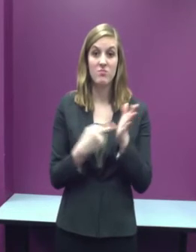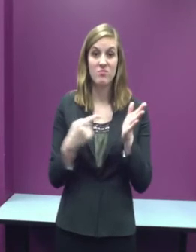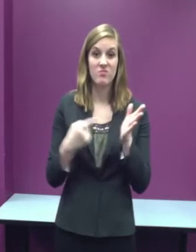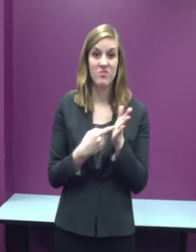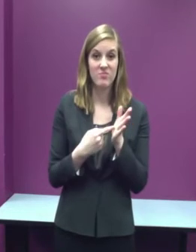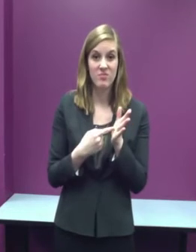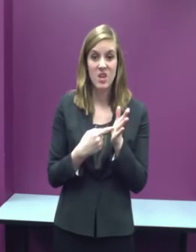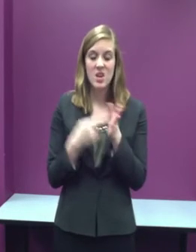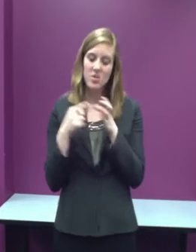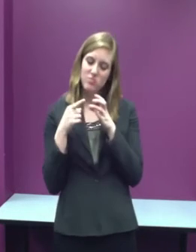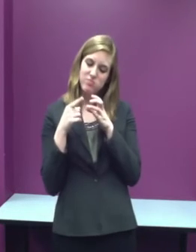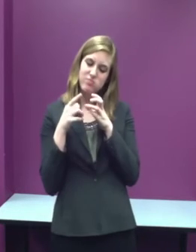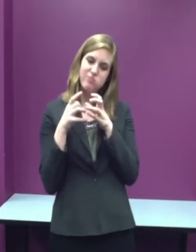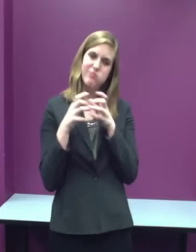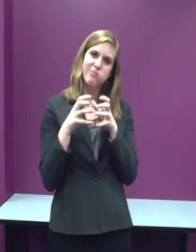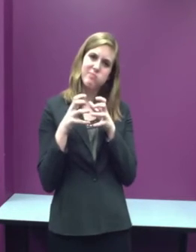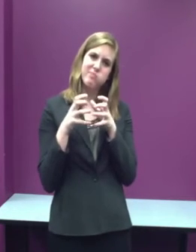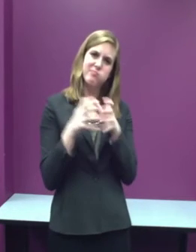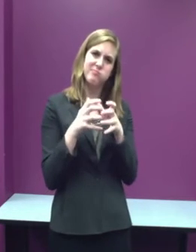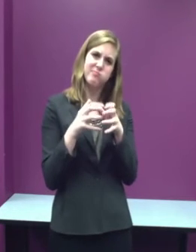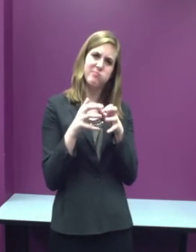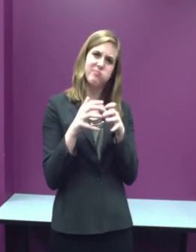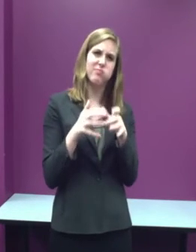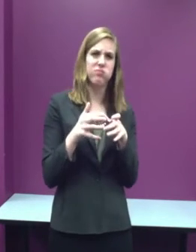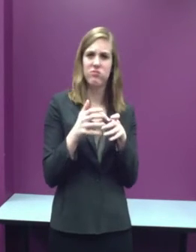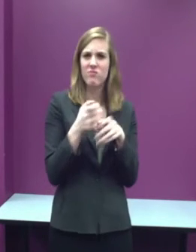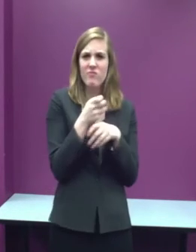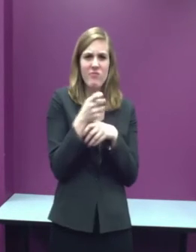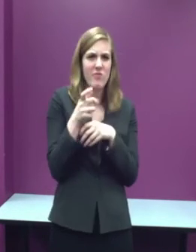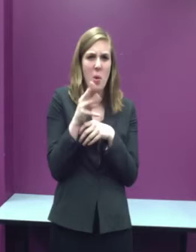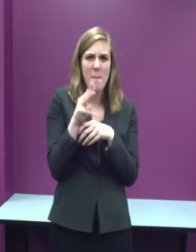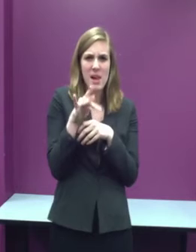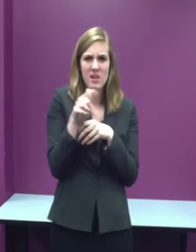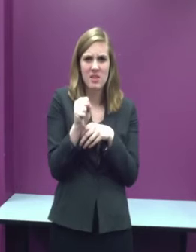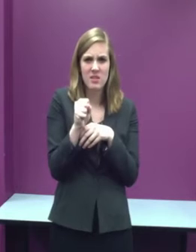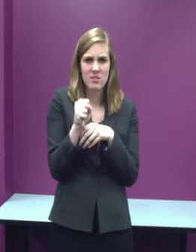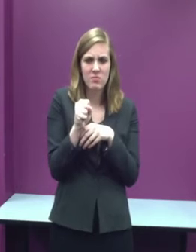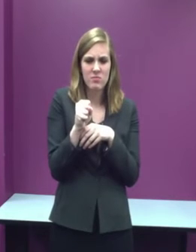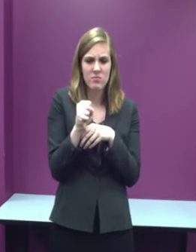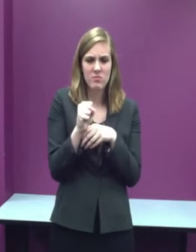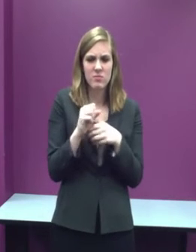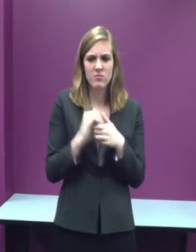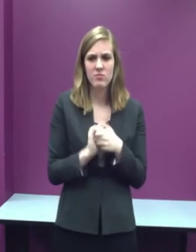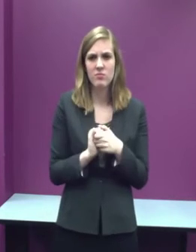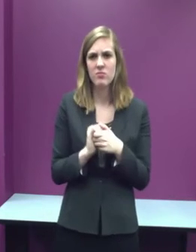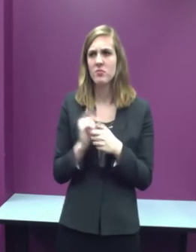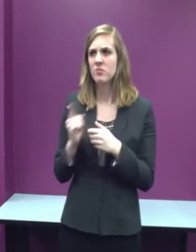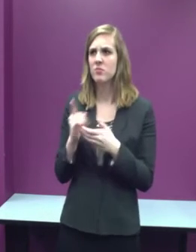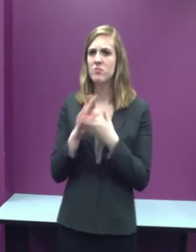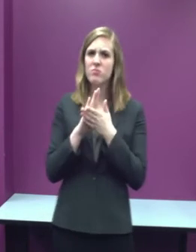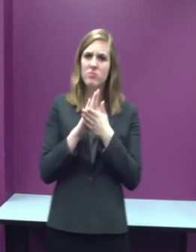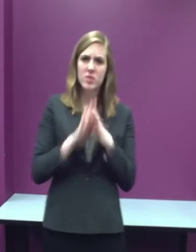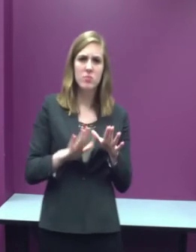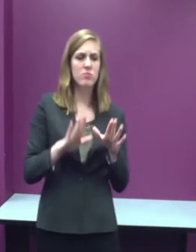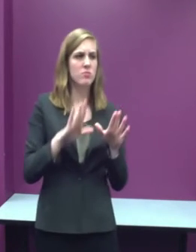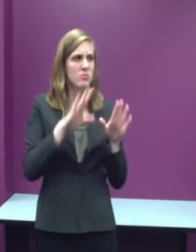Clark was a practical and plain-spoken man. He usually commanded the men on the river and kept records to